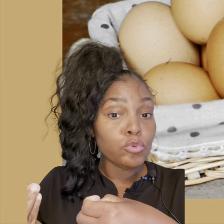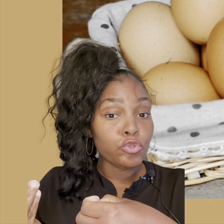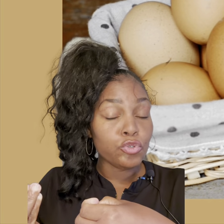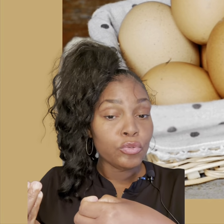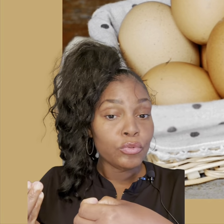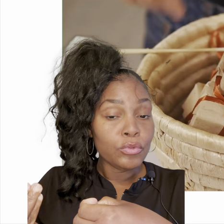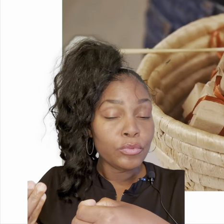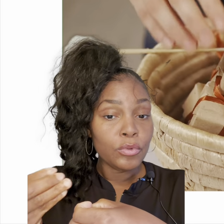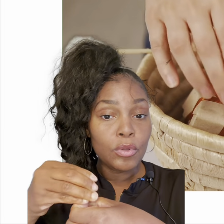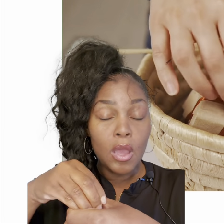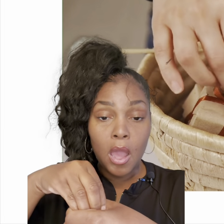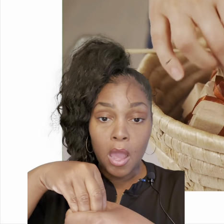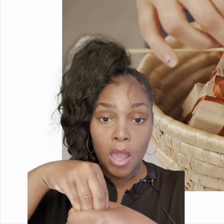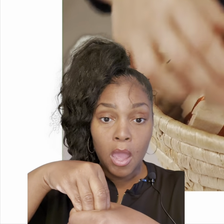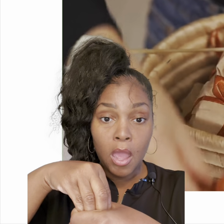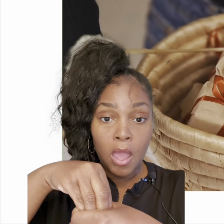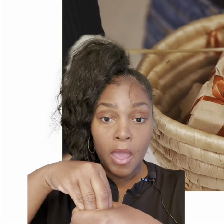Out.